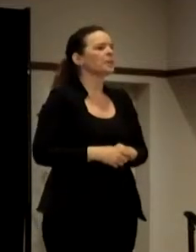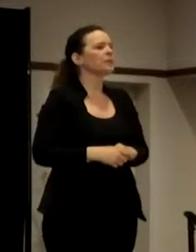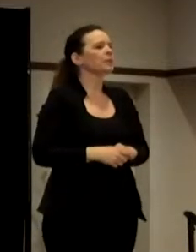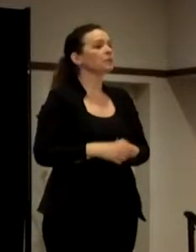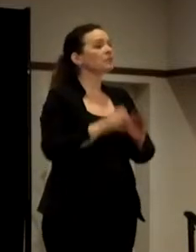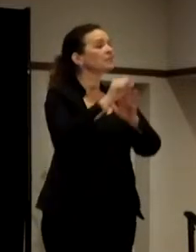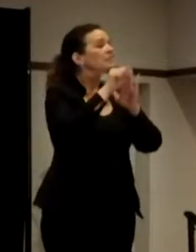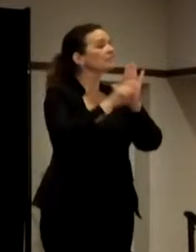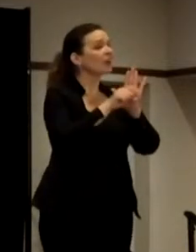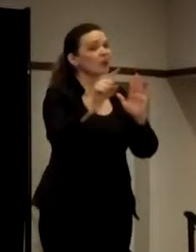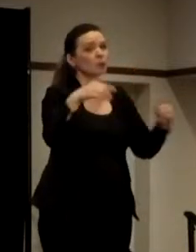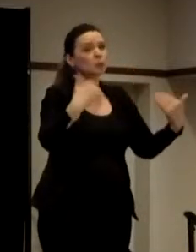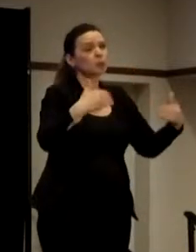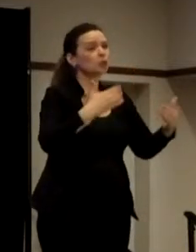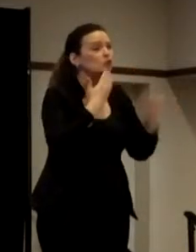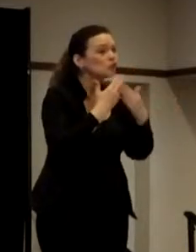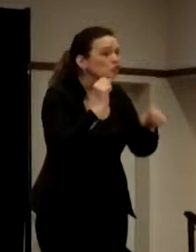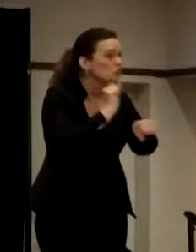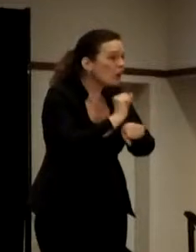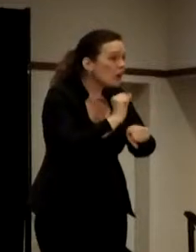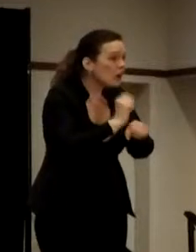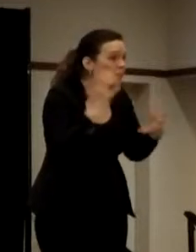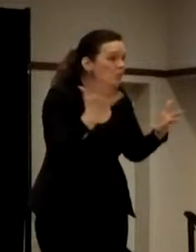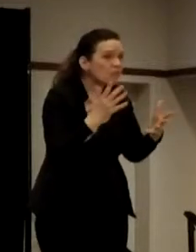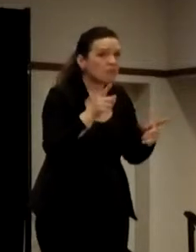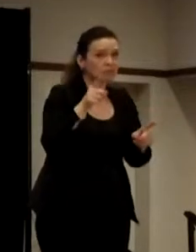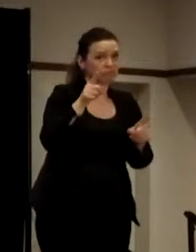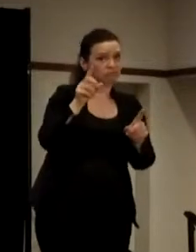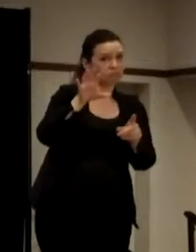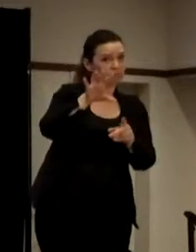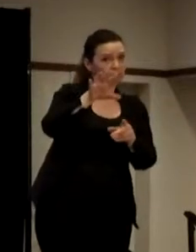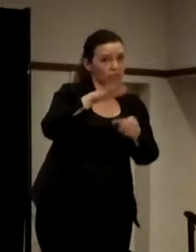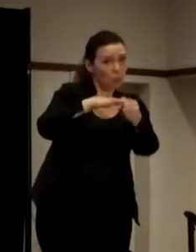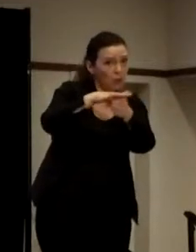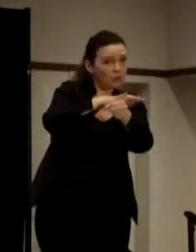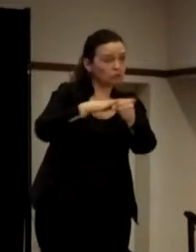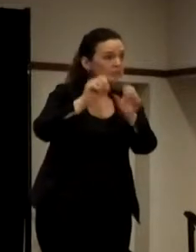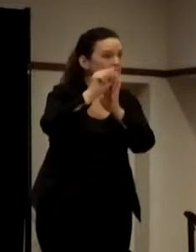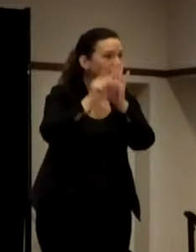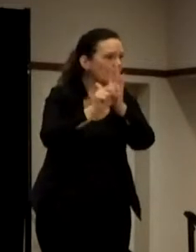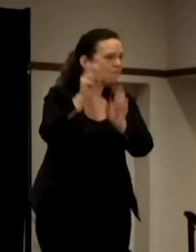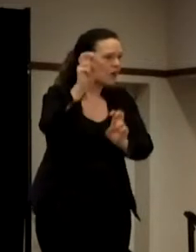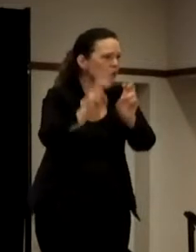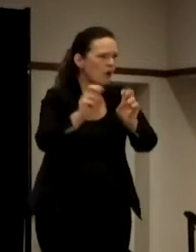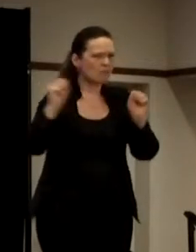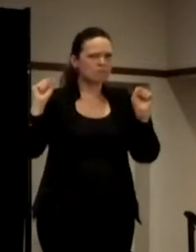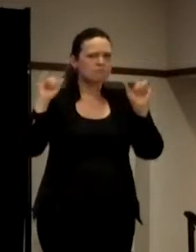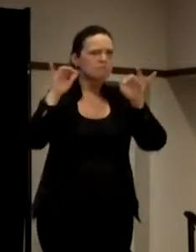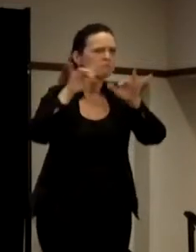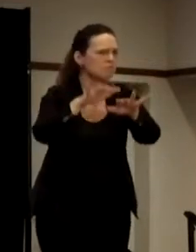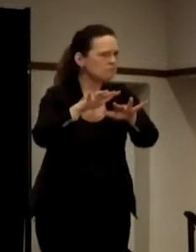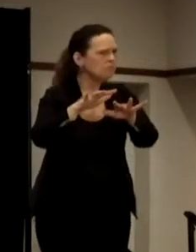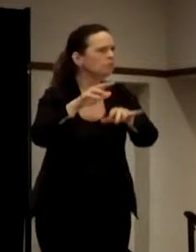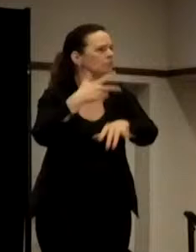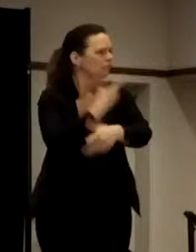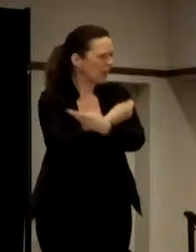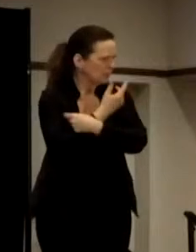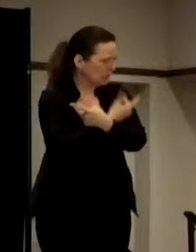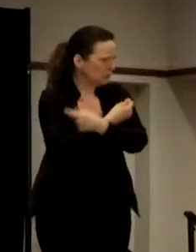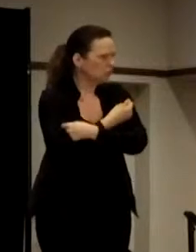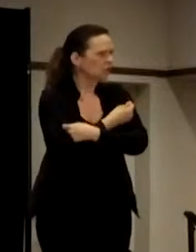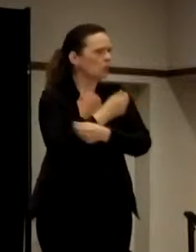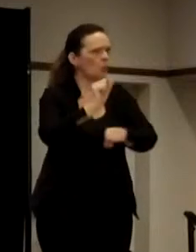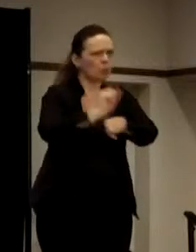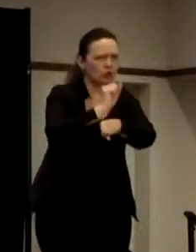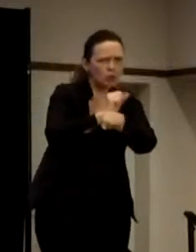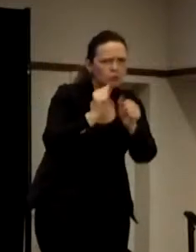sites. They've done that. They've done a nice job working with us to do pop-up clinics and give us a